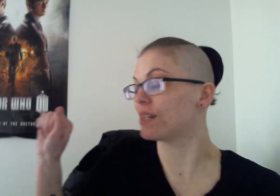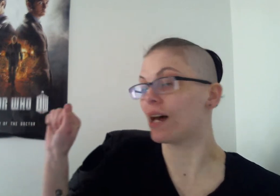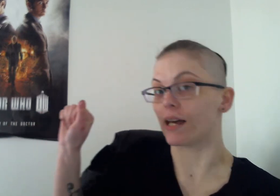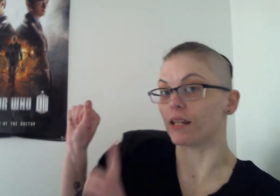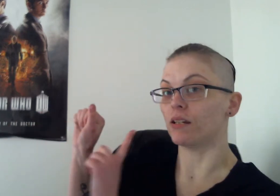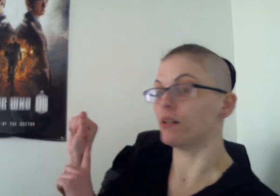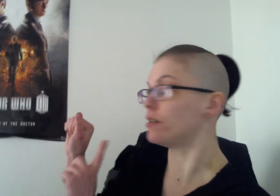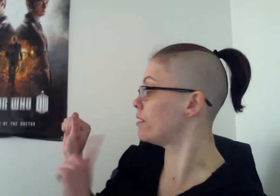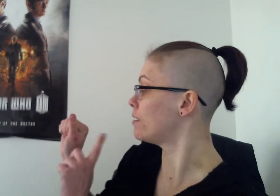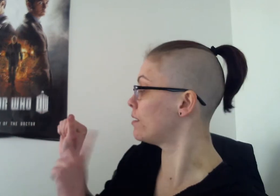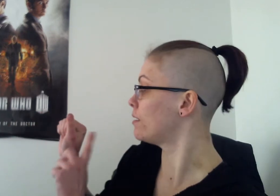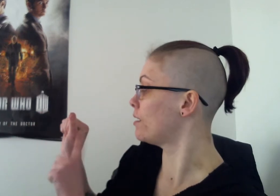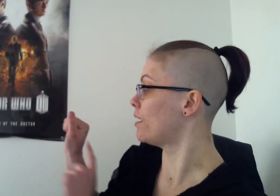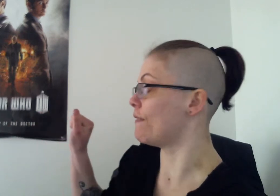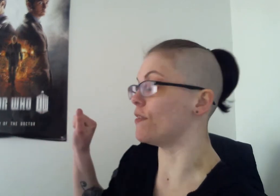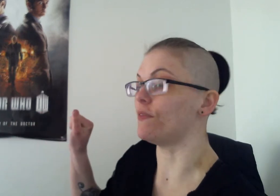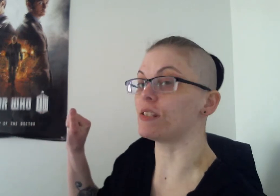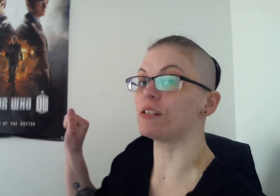outside of the fist here.